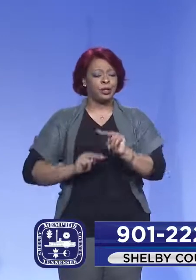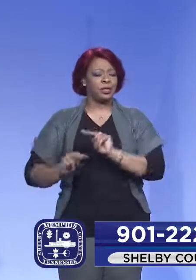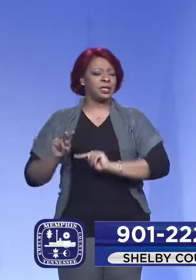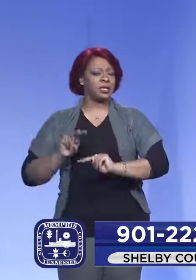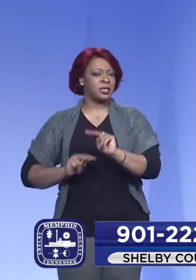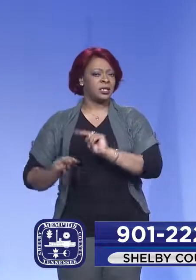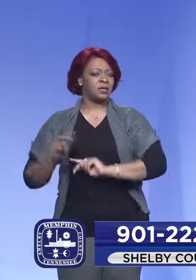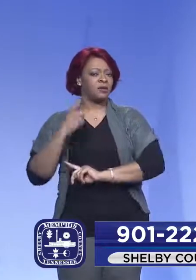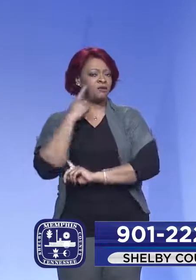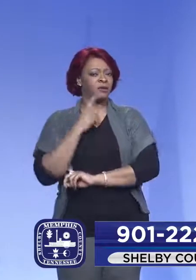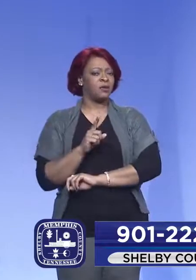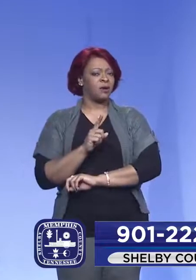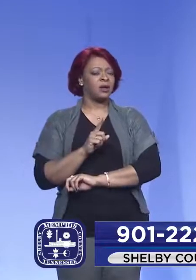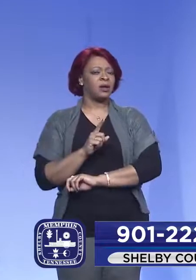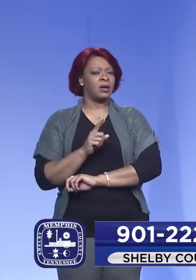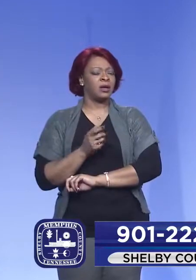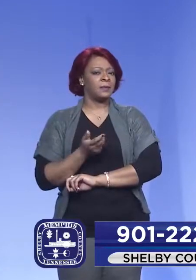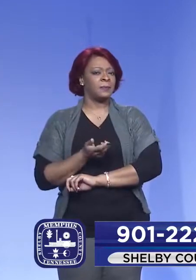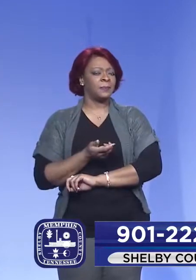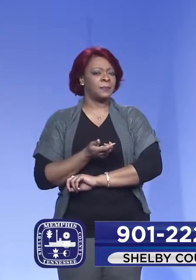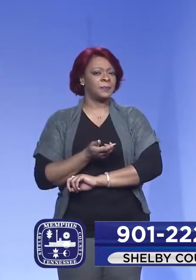of